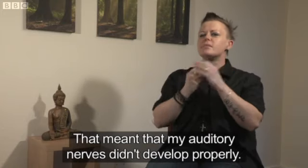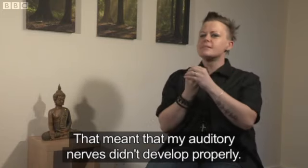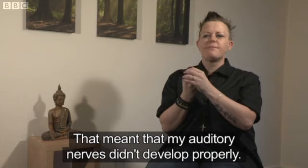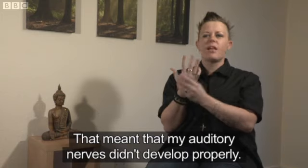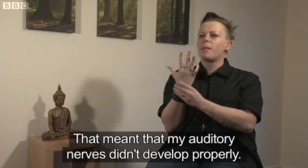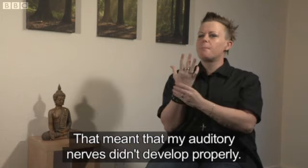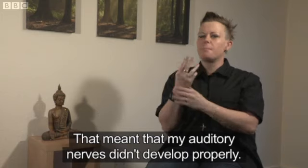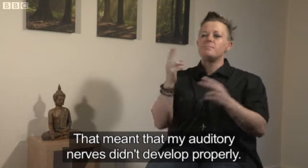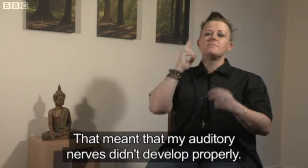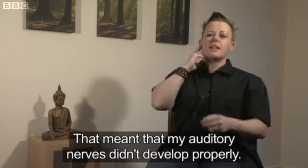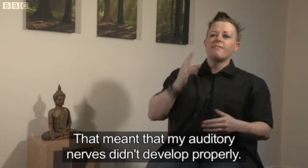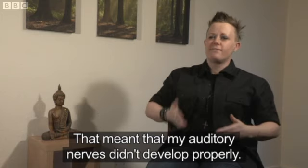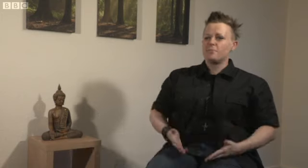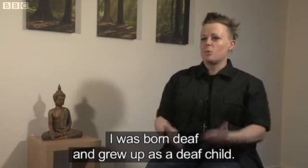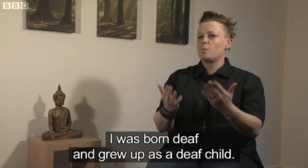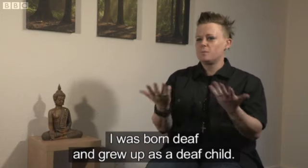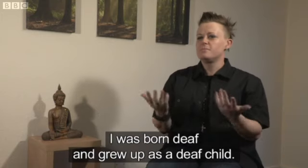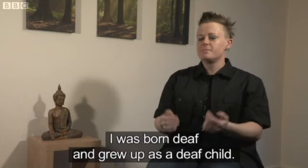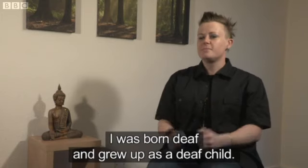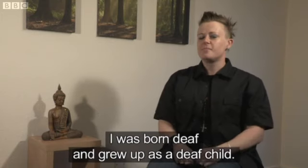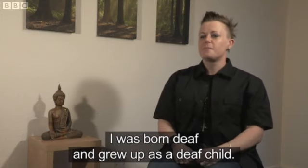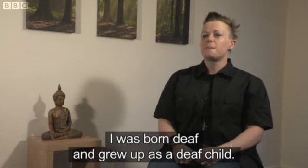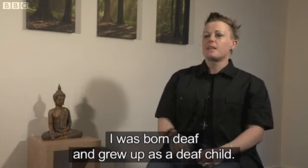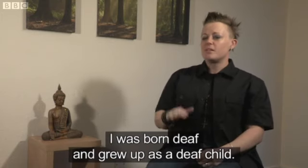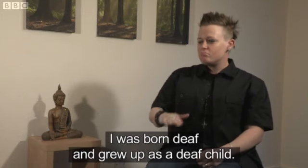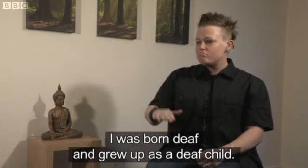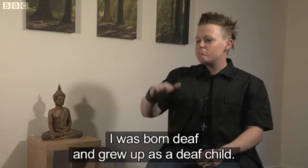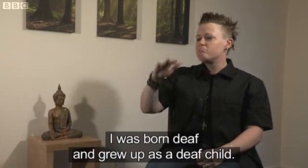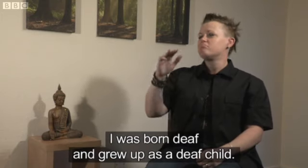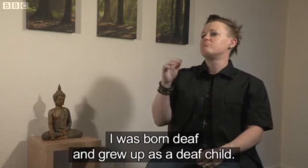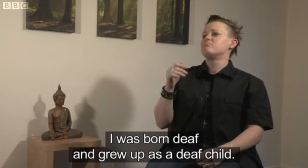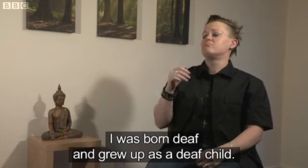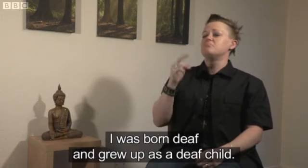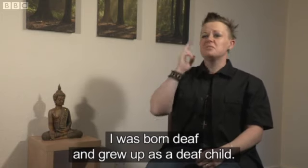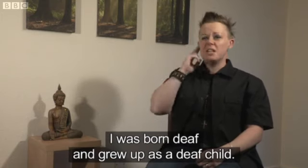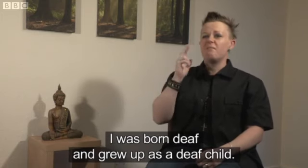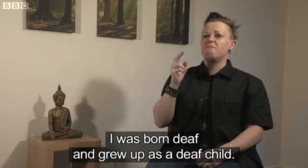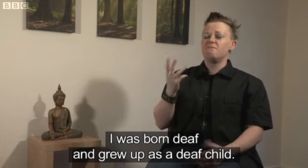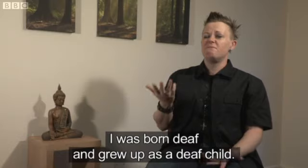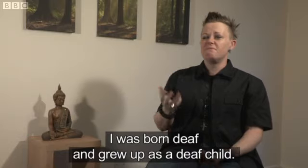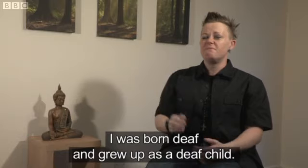nerves didn't develop properly. I was born deaf and grew up as a deaf child.